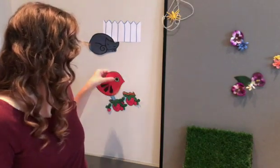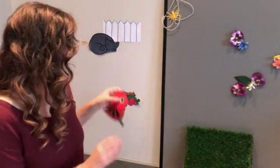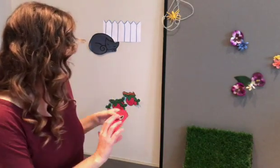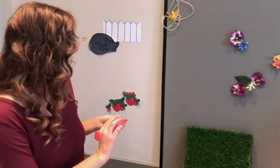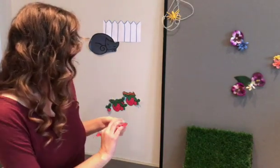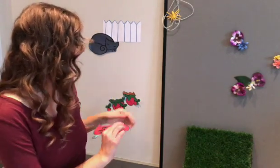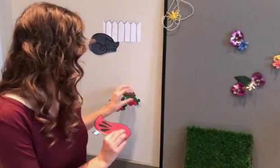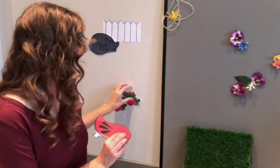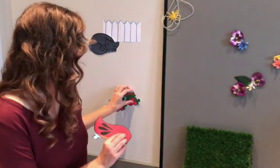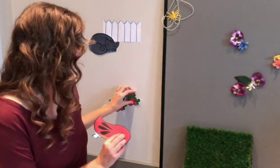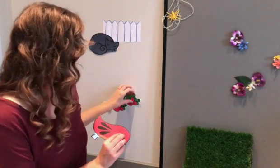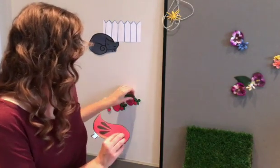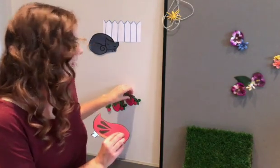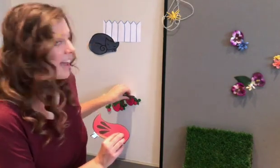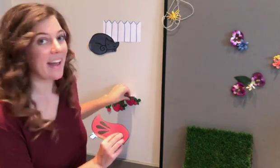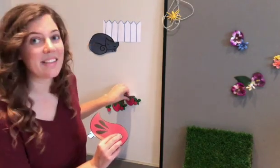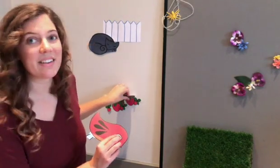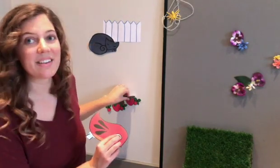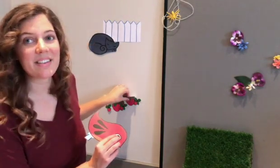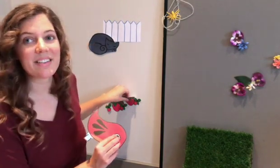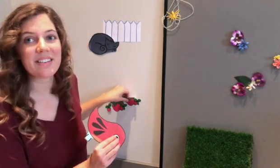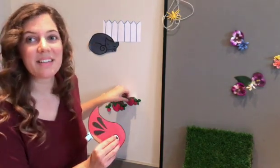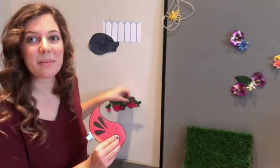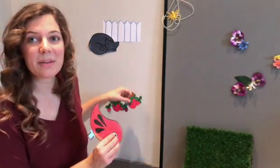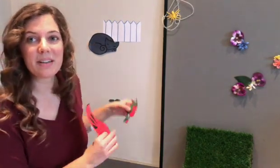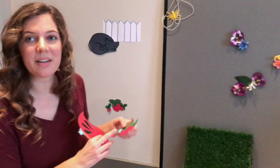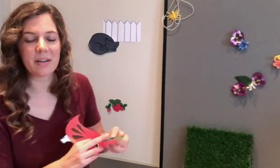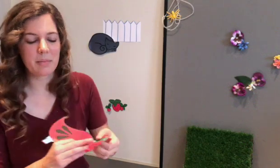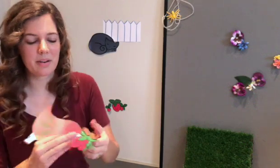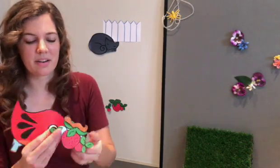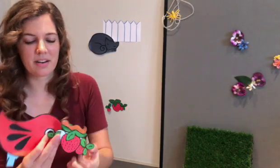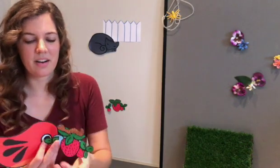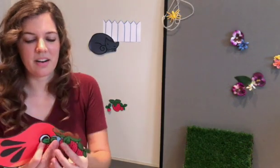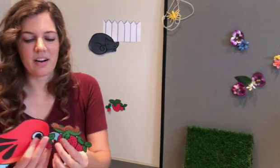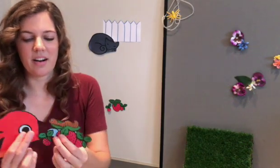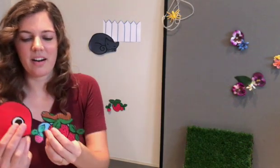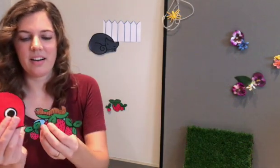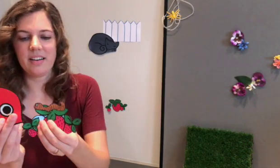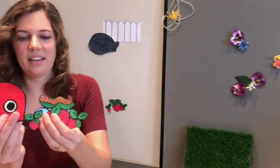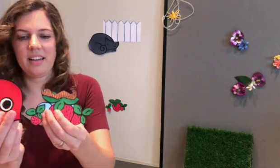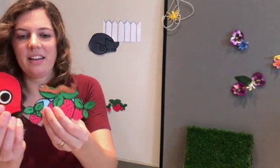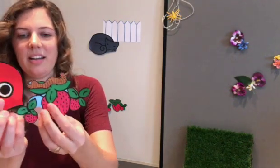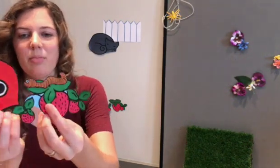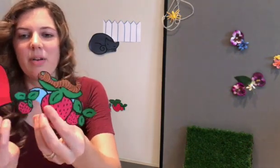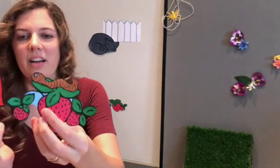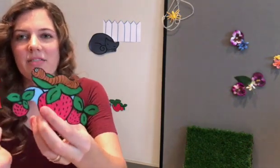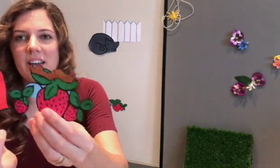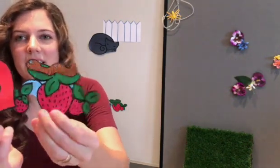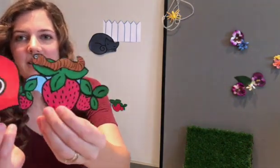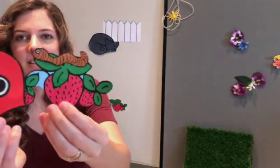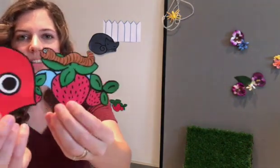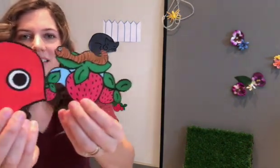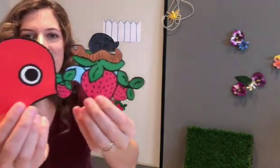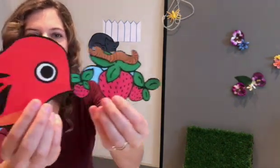early bird and the early worm are eating breakfast